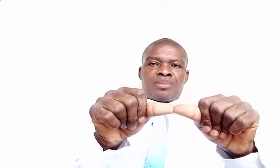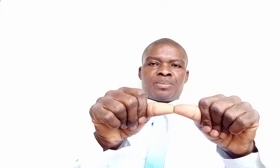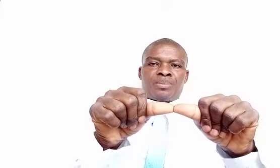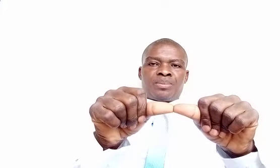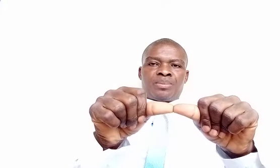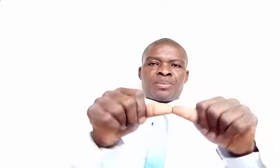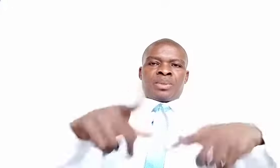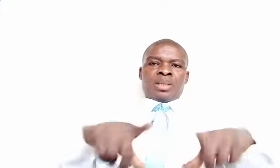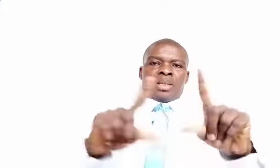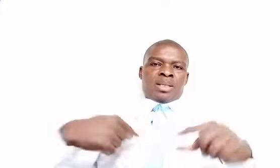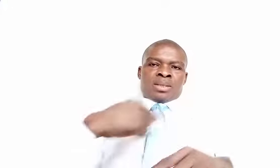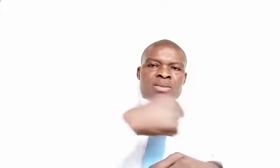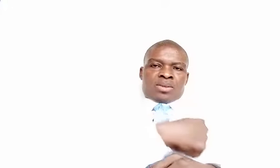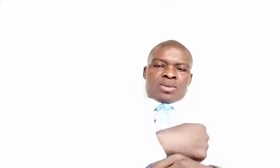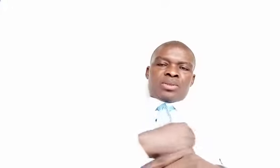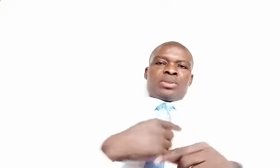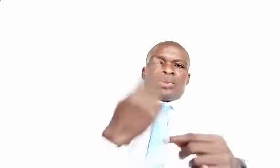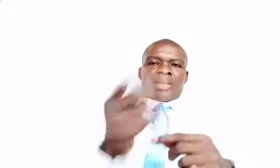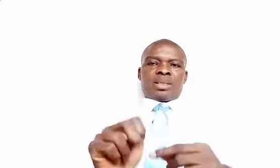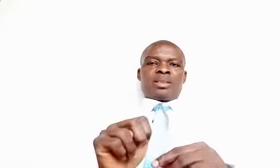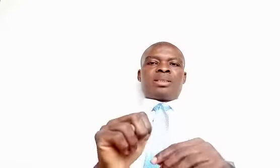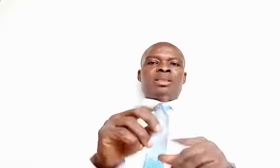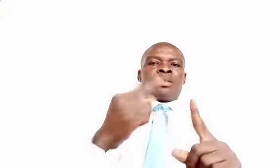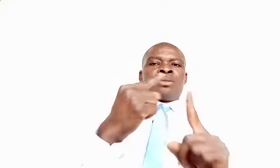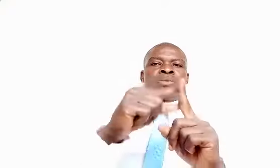let us look at the vocabulary words.